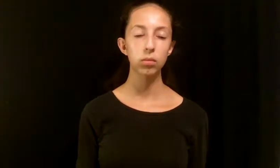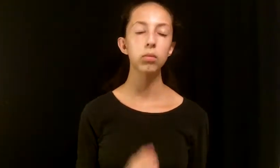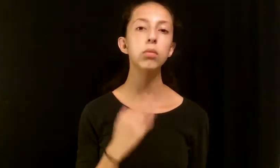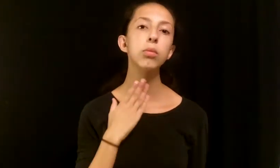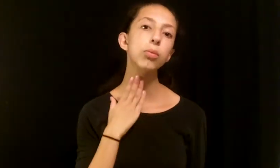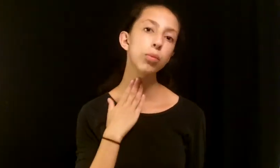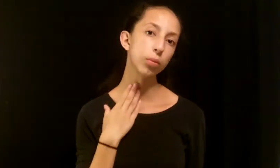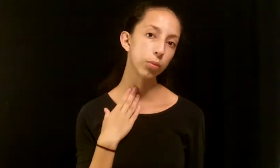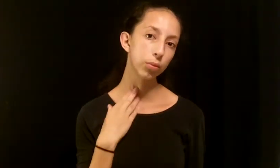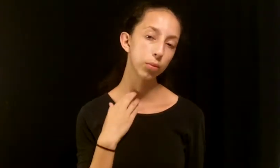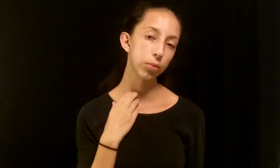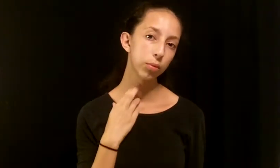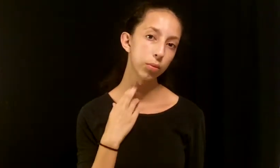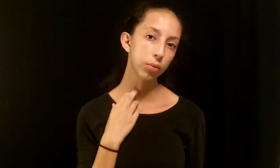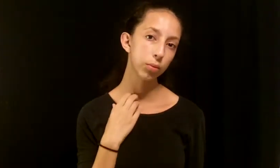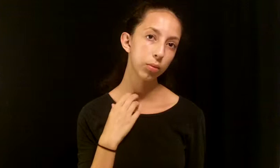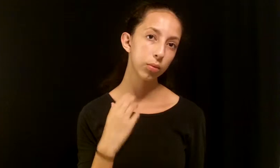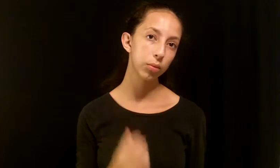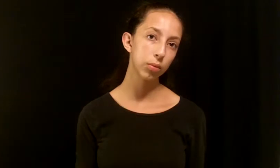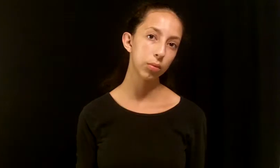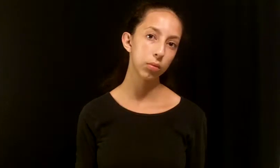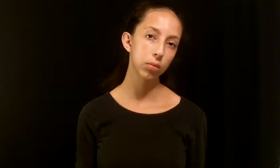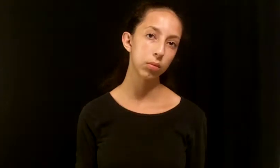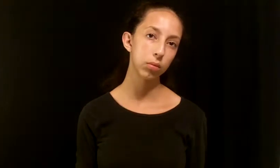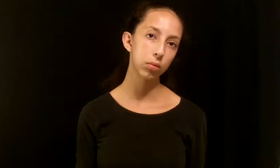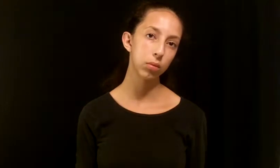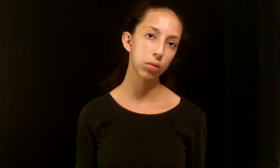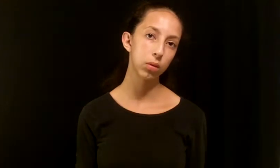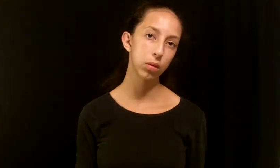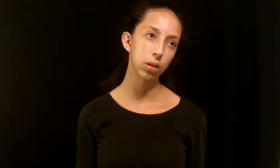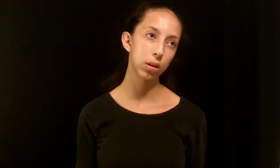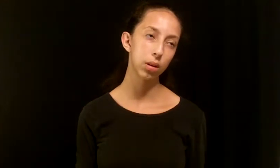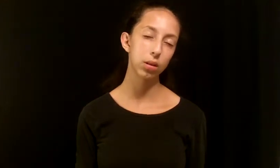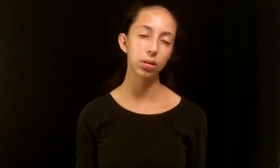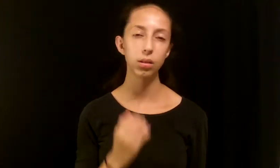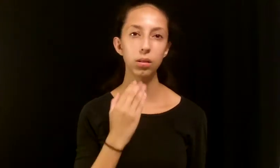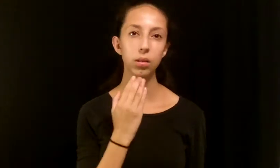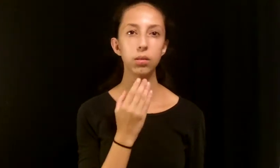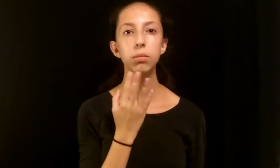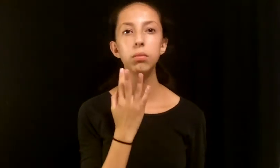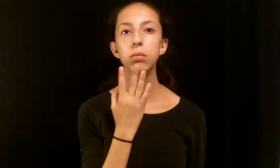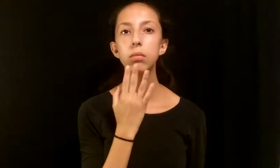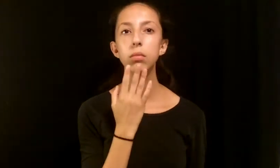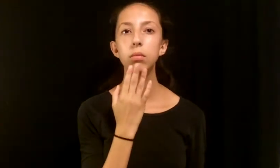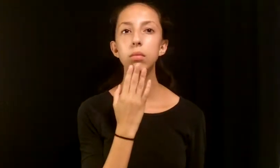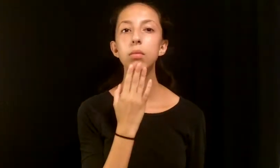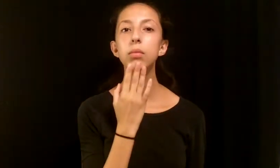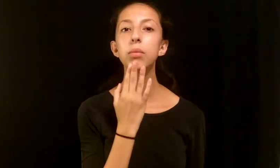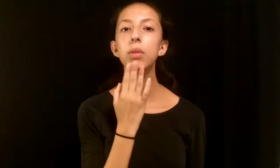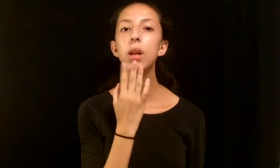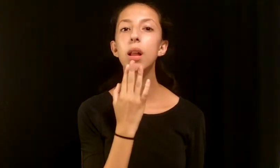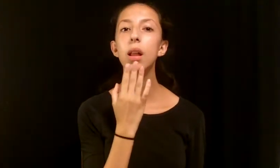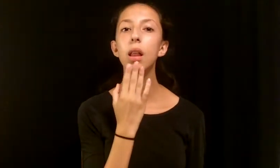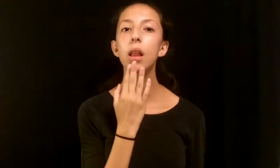Then we've got colors. It's just at your hands wiggling at the bottom of your chin.